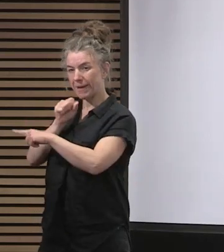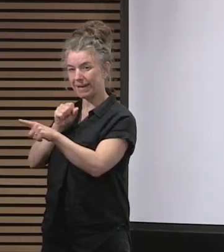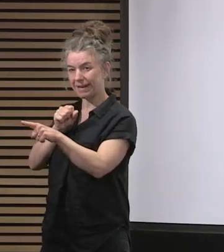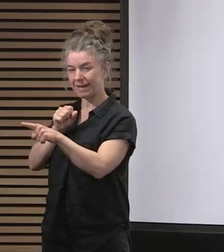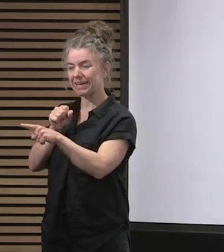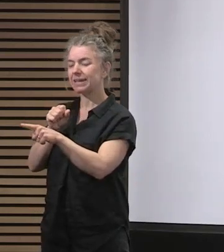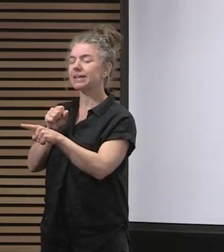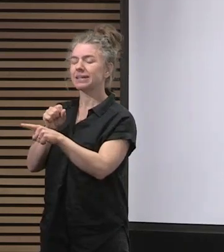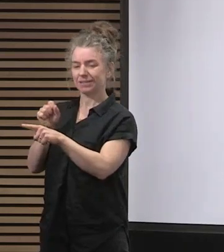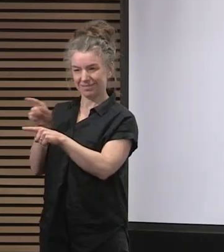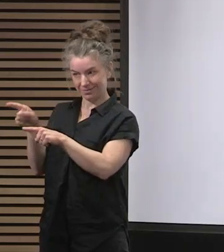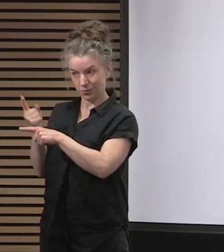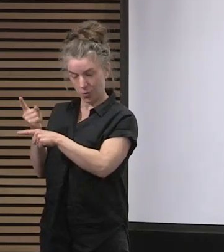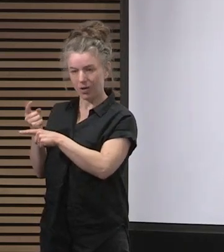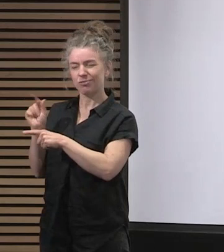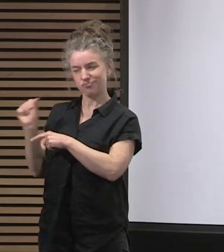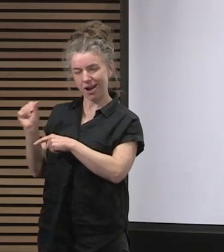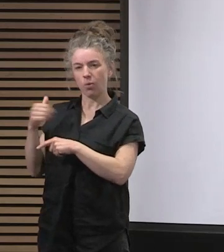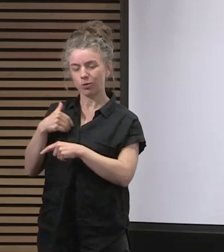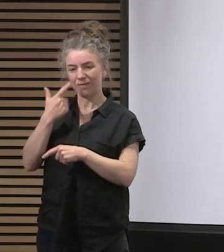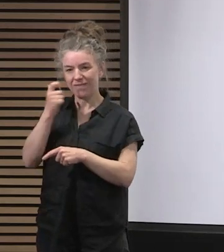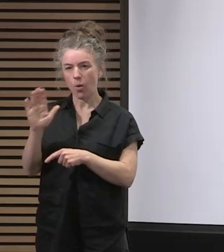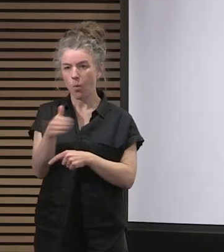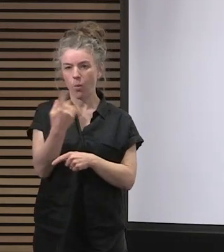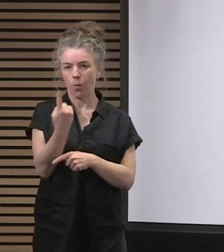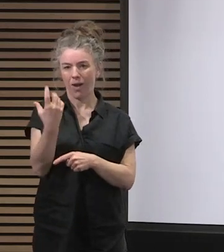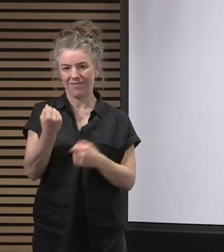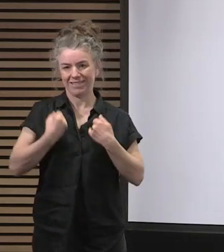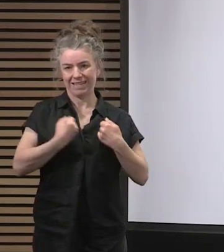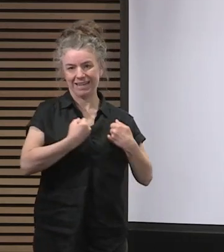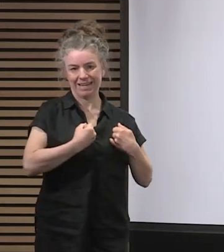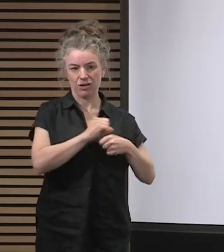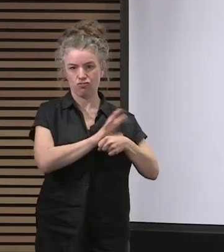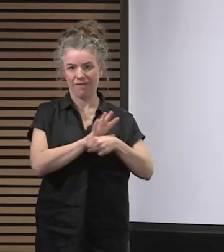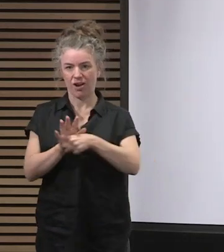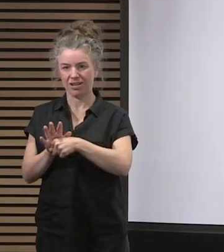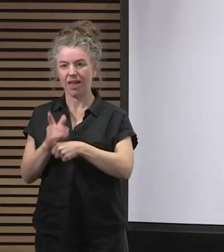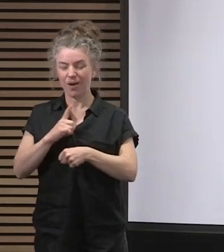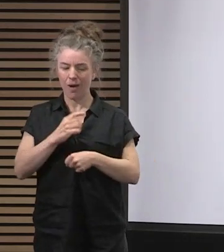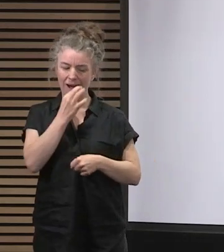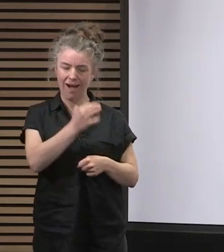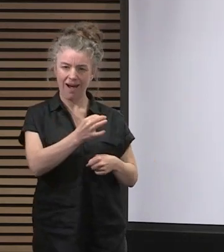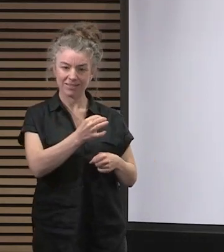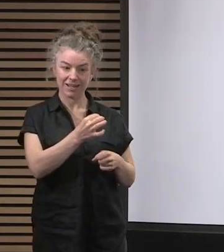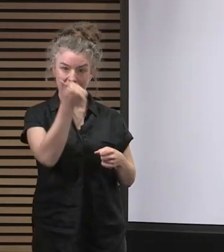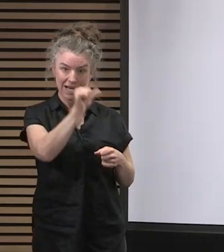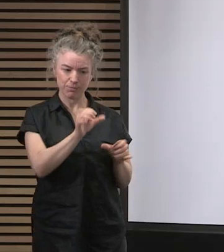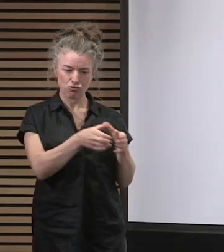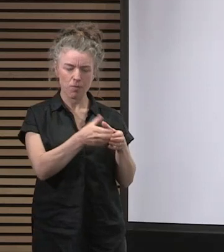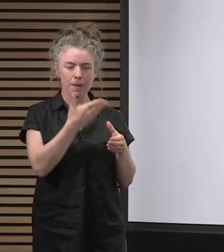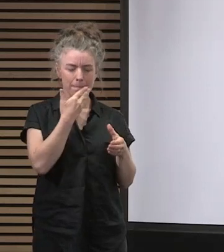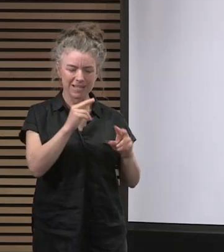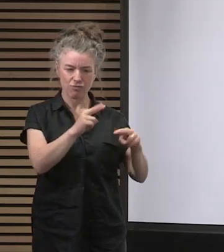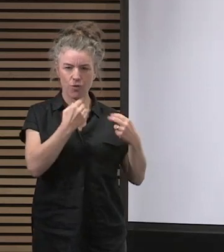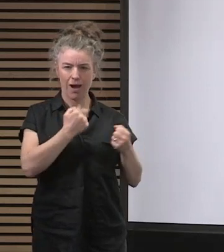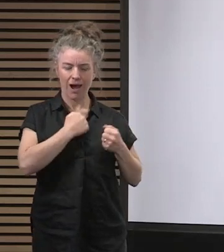all these cases, because then we can take the appropriate action. And that's specifically why I've asked the Technical Advisory Group to look at that definition to make